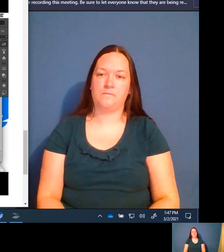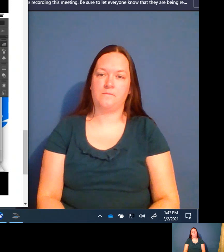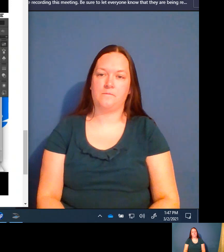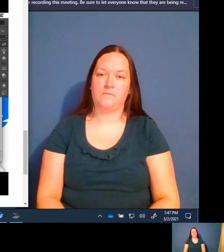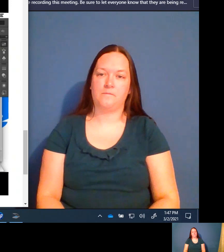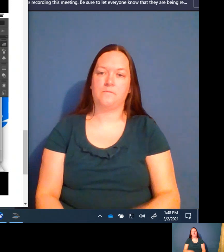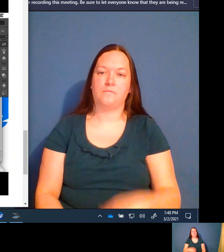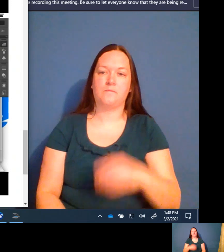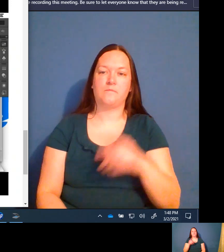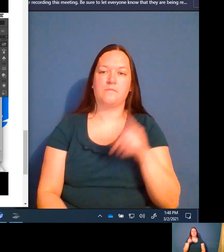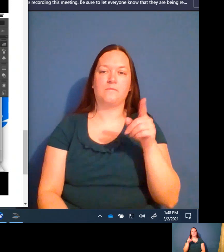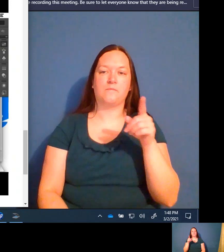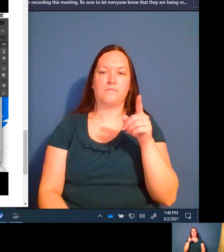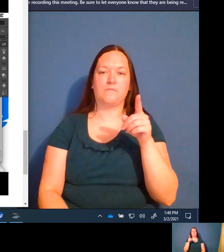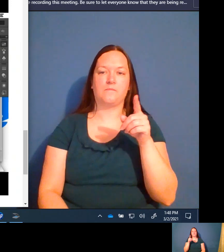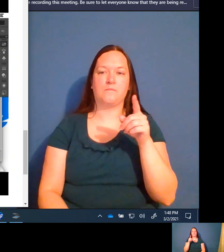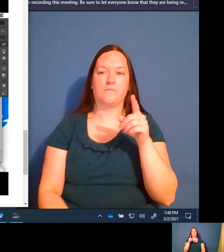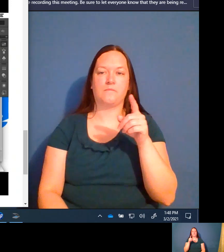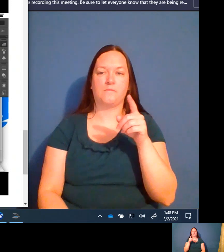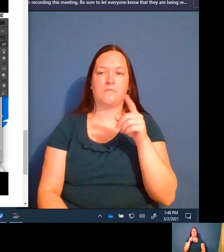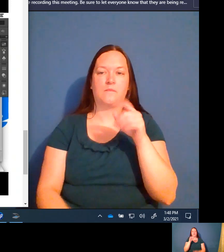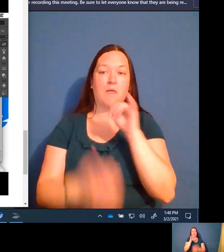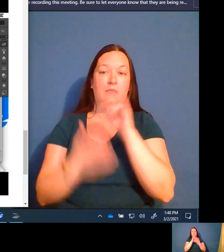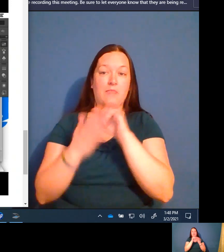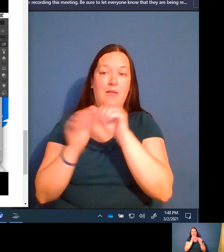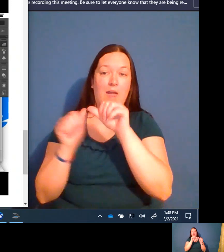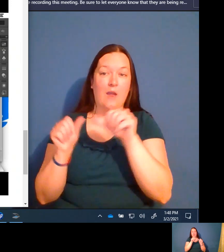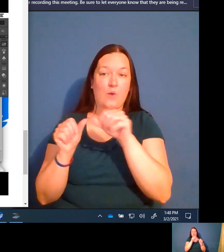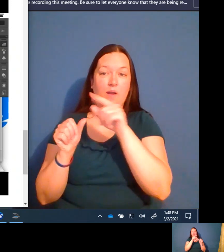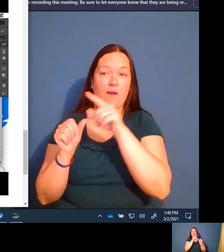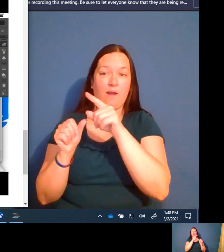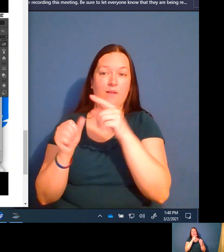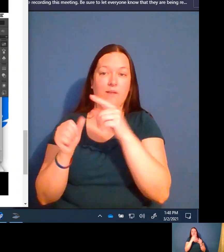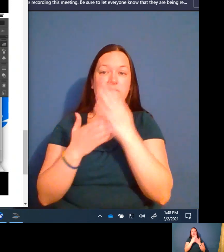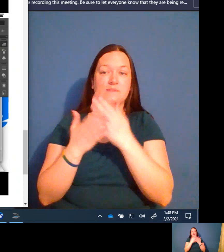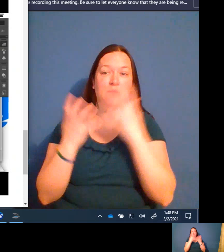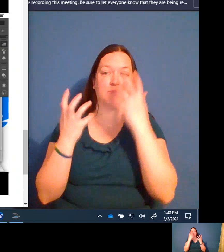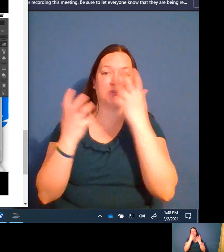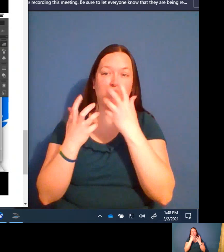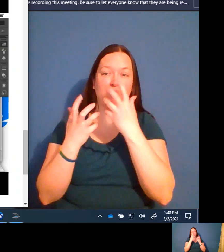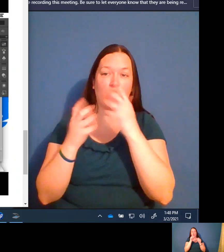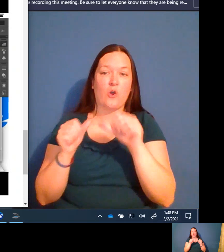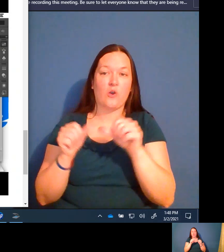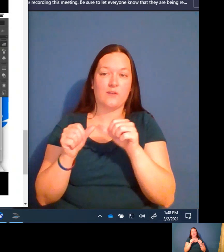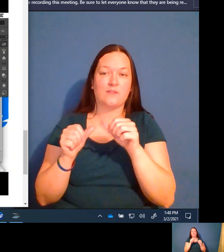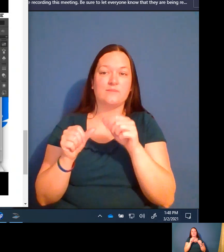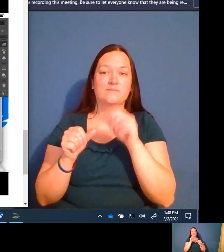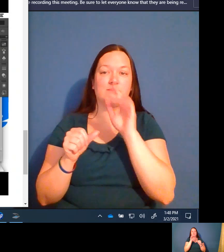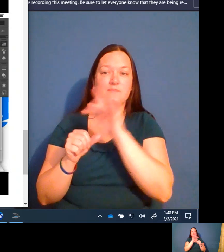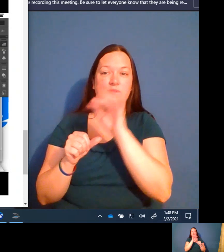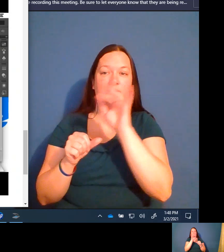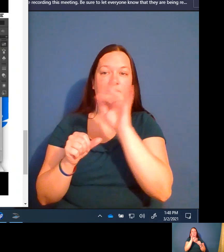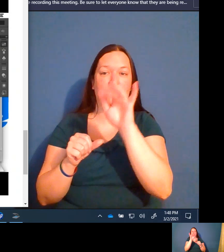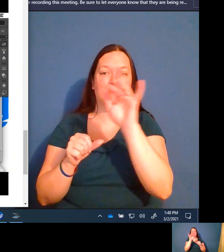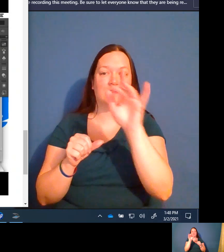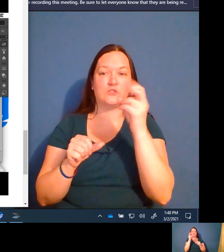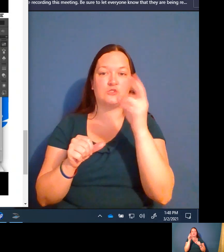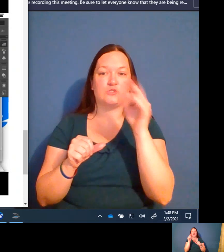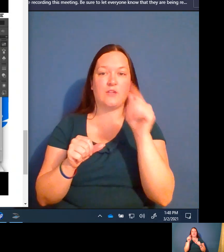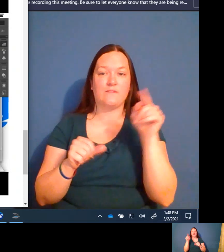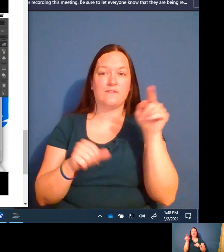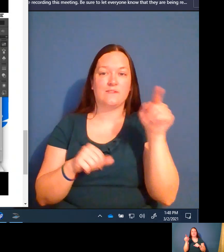see, direct selection tool. I will do this area over here because I see there's some darker parts. Holding down shift, take